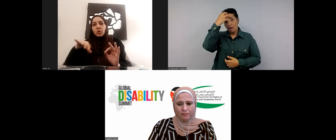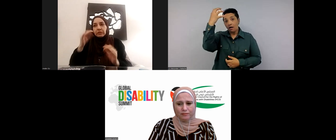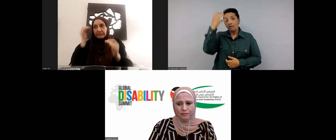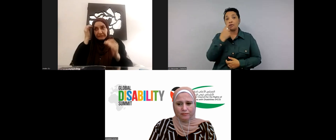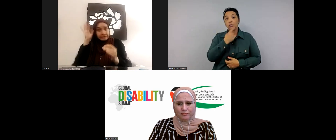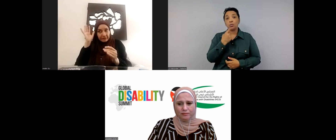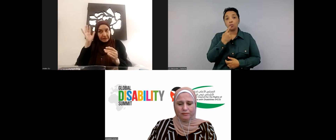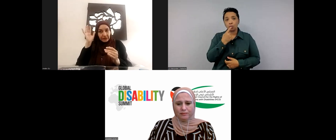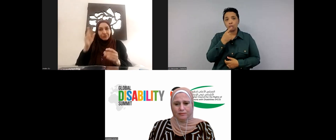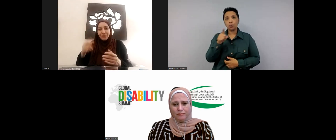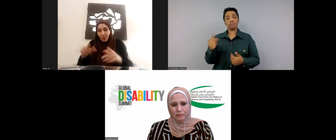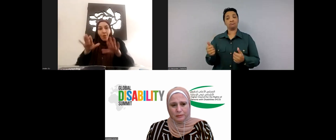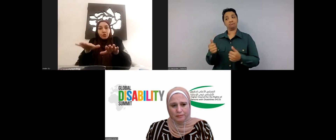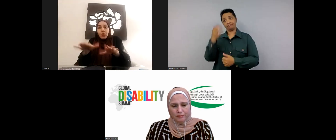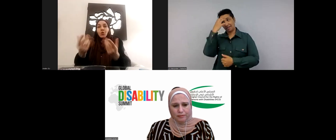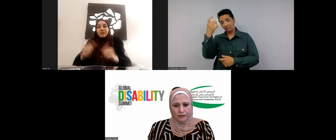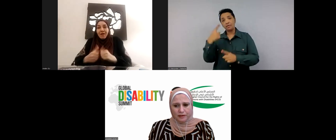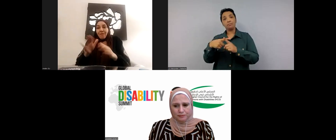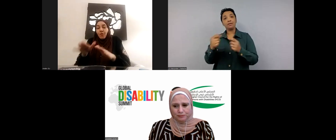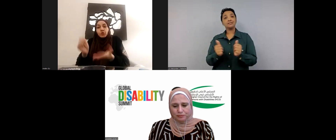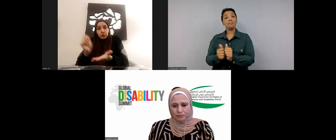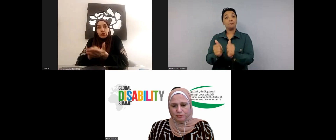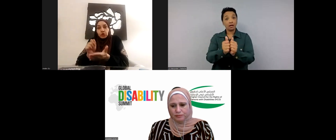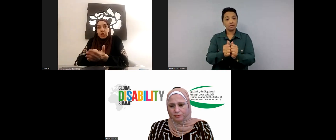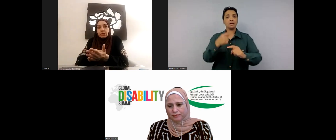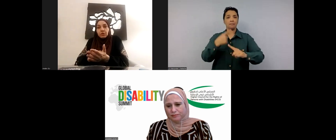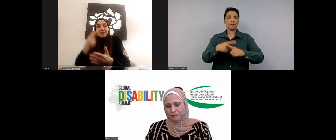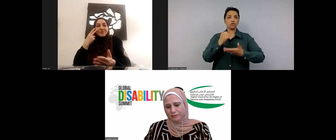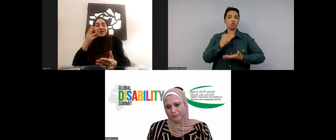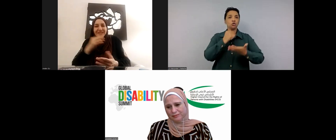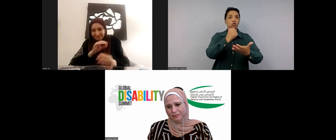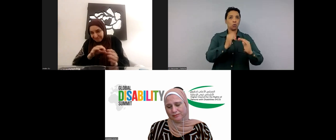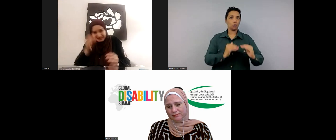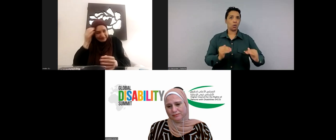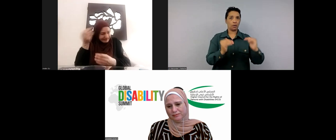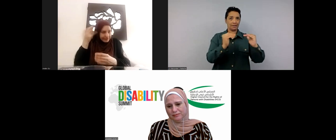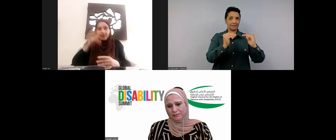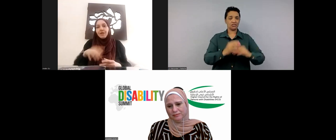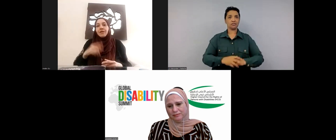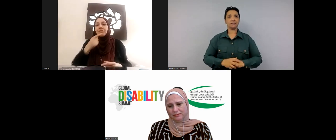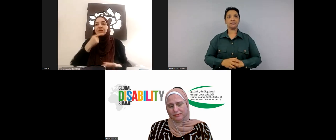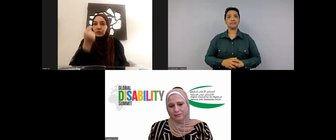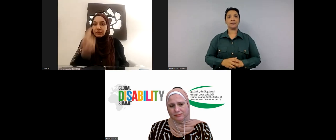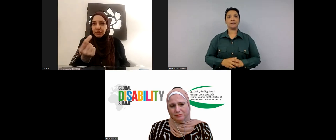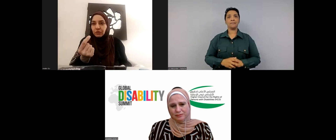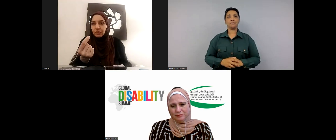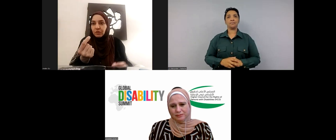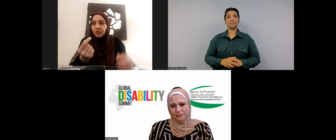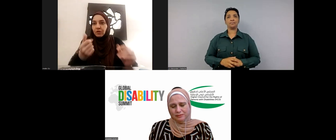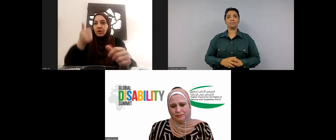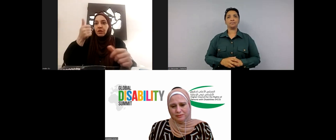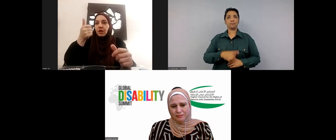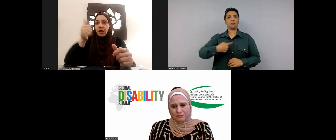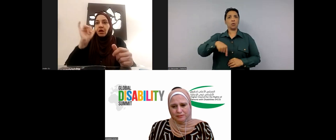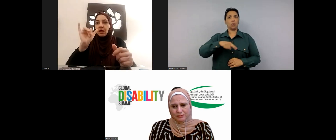the partners, or by donor organizations in the side events. I believe that we need to review how far were